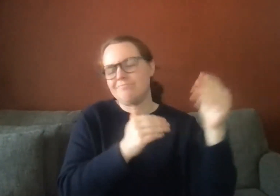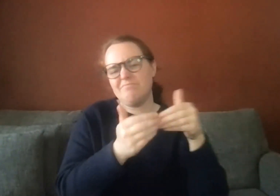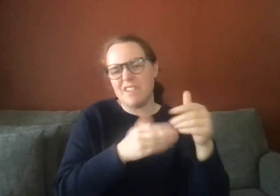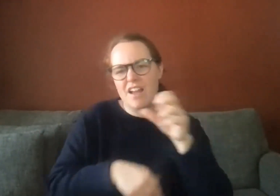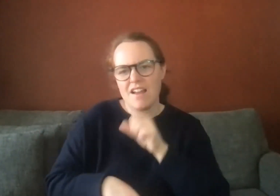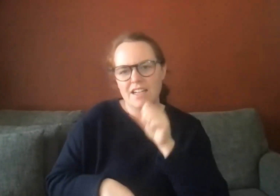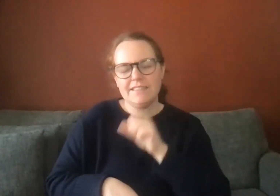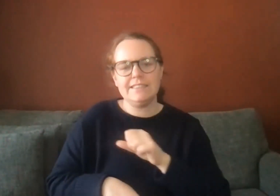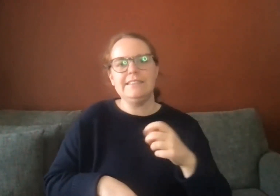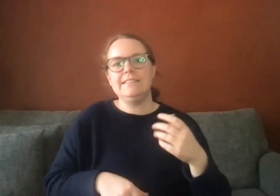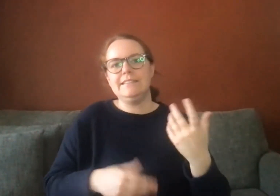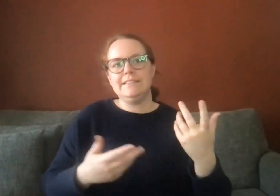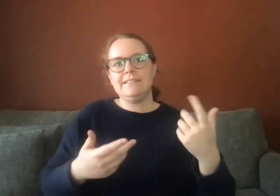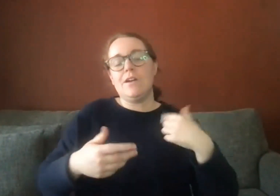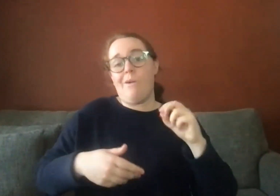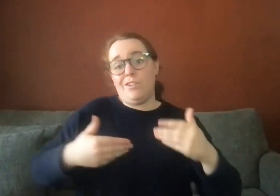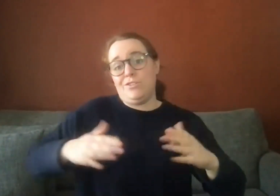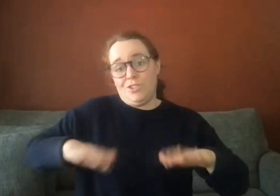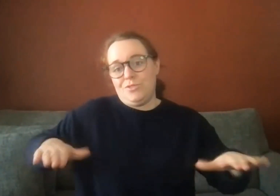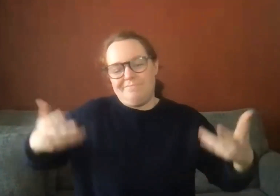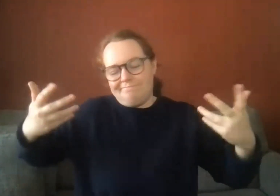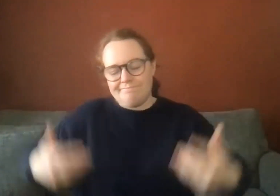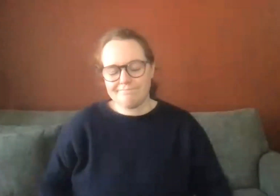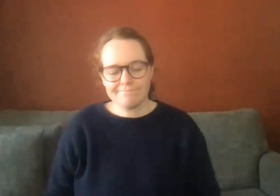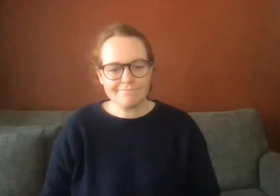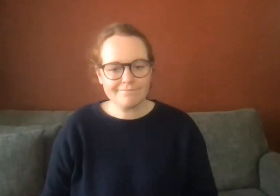you're caring for, or it could be a child.